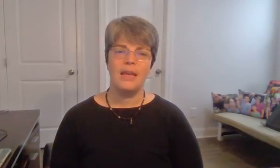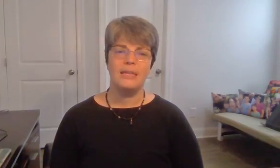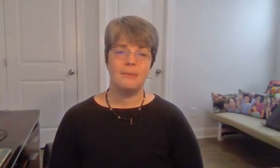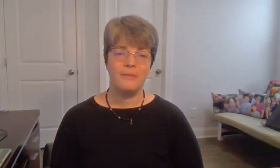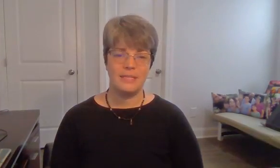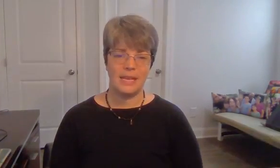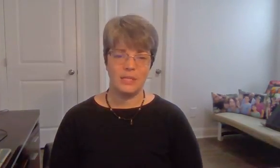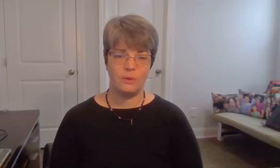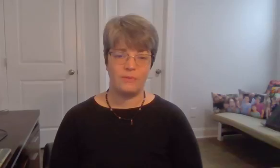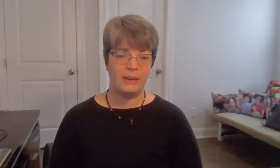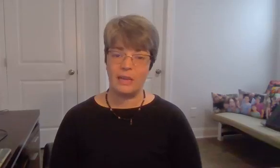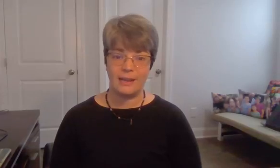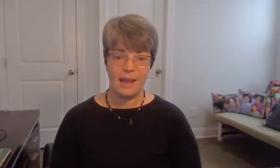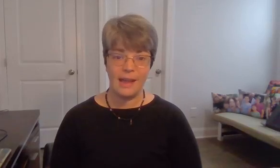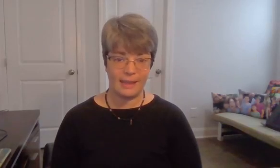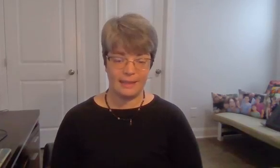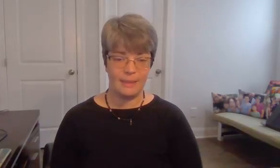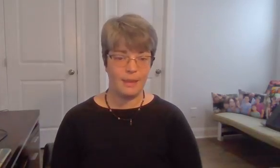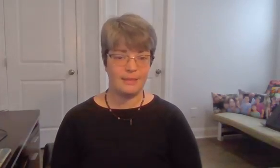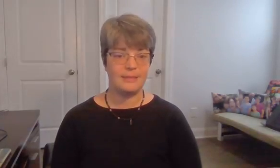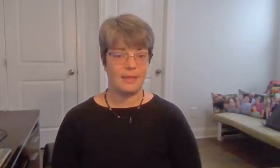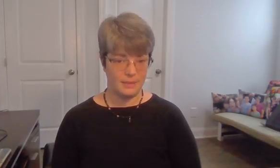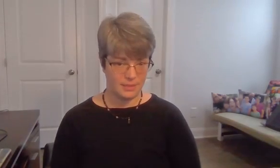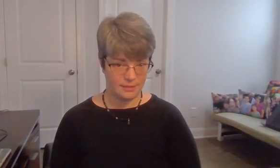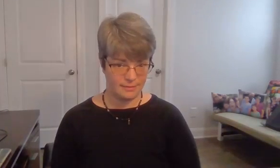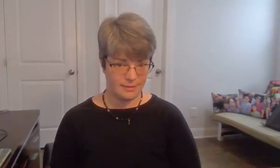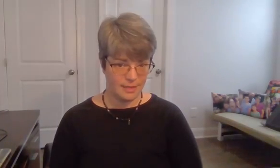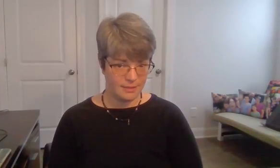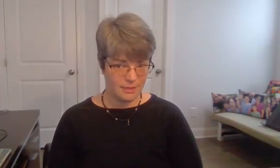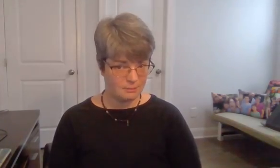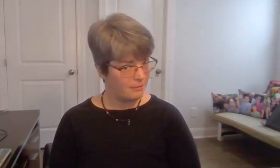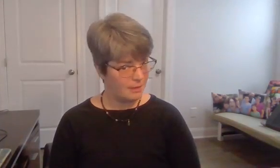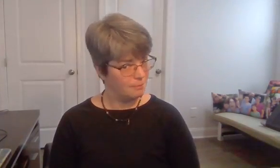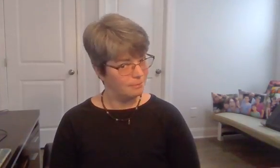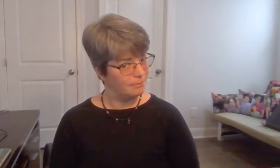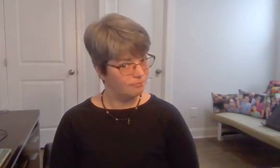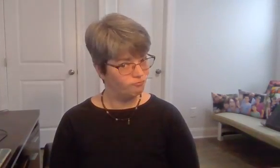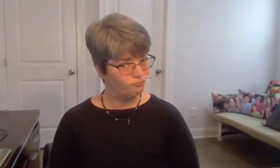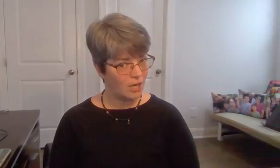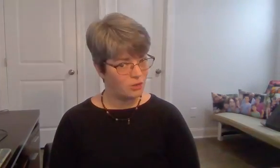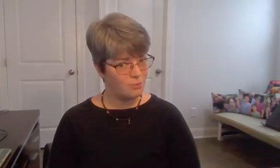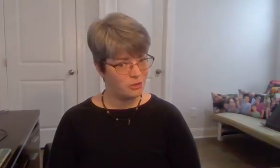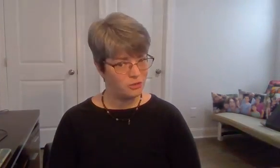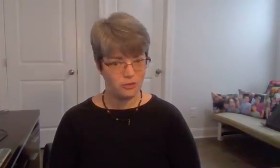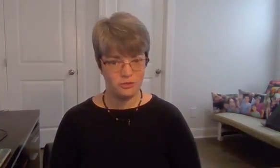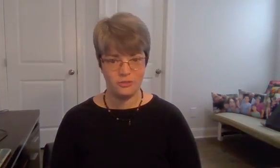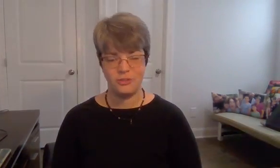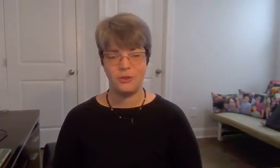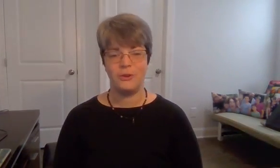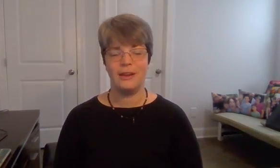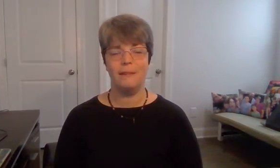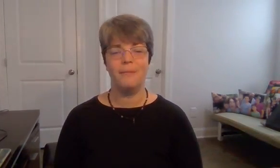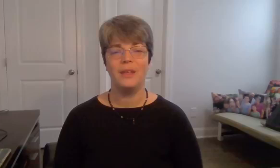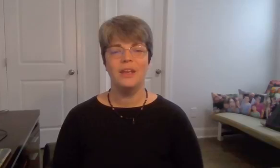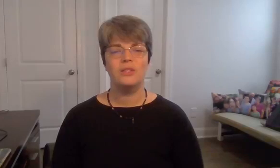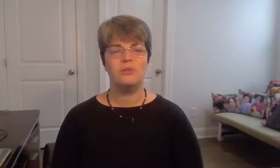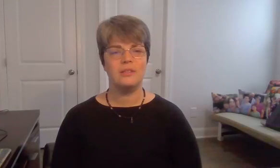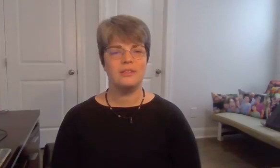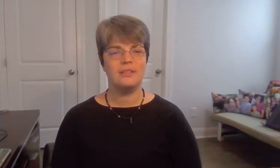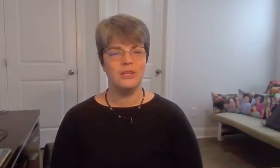Some of the signs are very iconic and they make sense. Some of them not so much. So